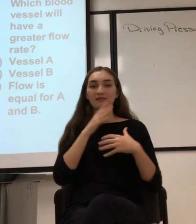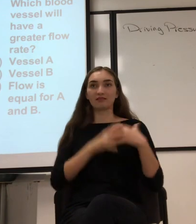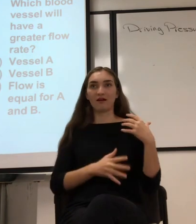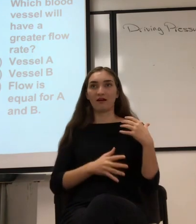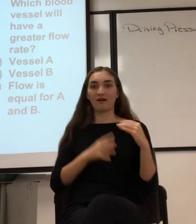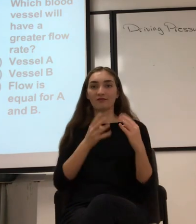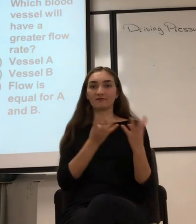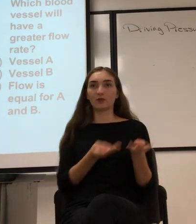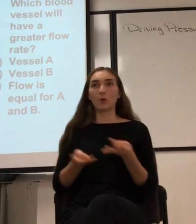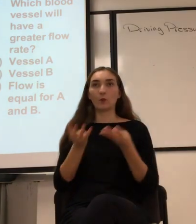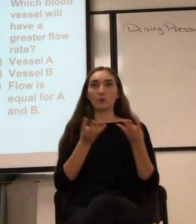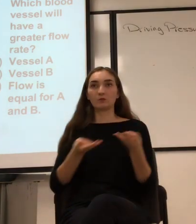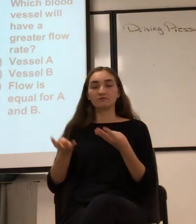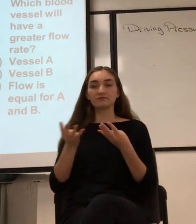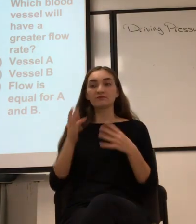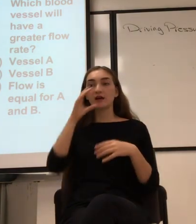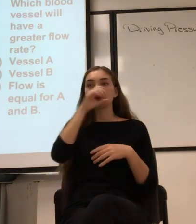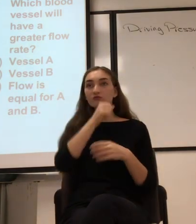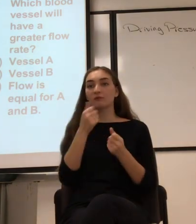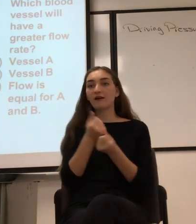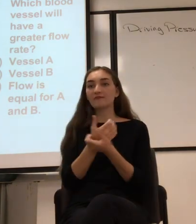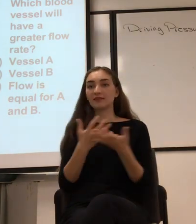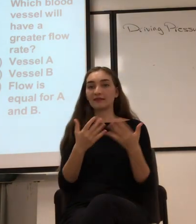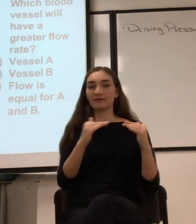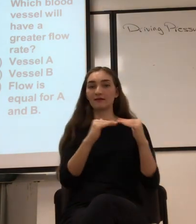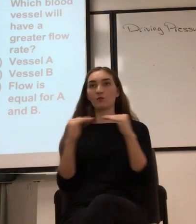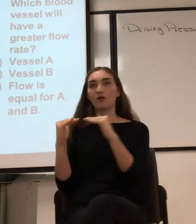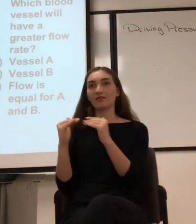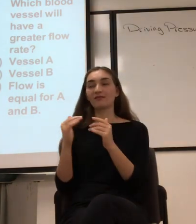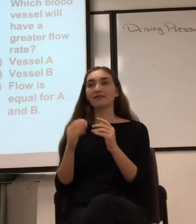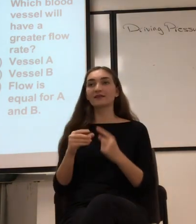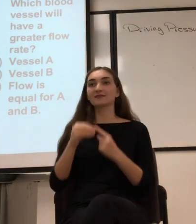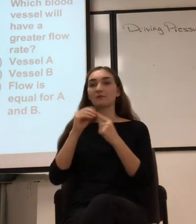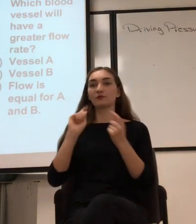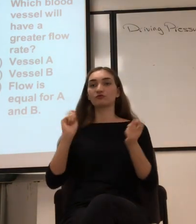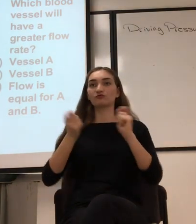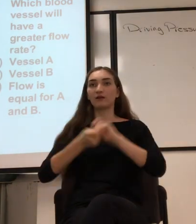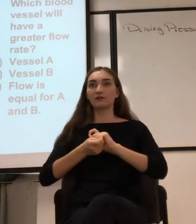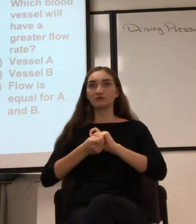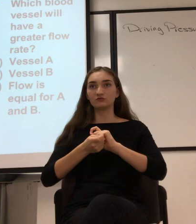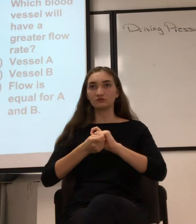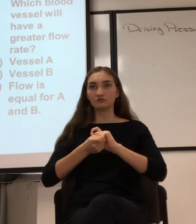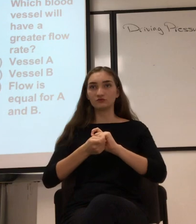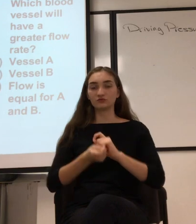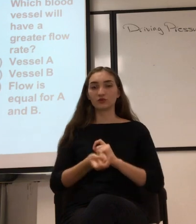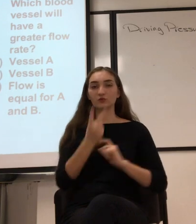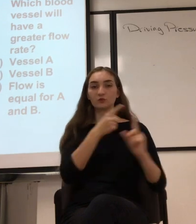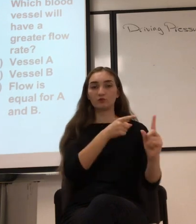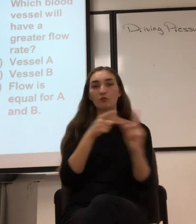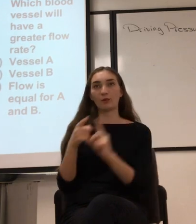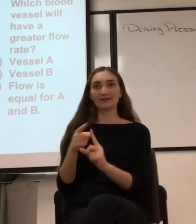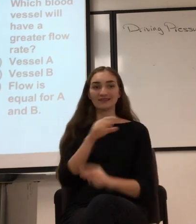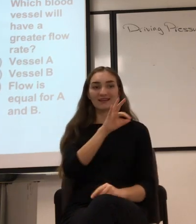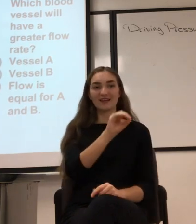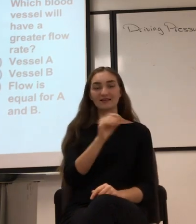except look at the change here. We have two points, this side of the tube and that side of the tube, 90-10,